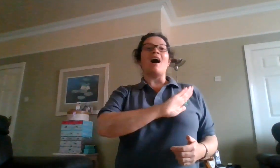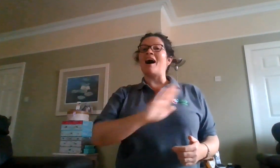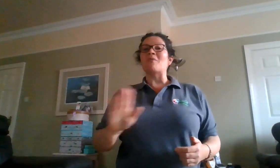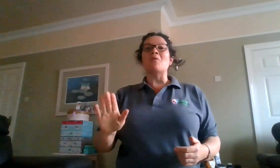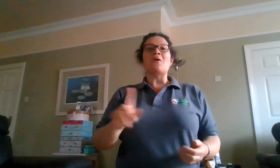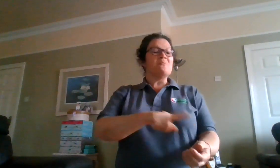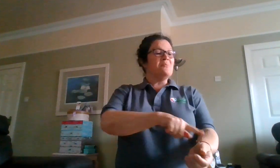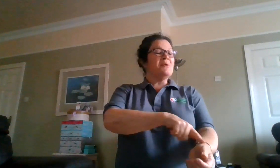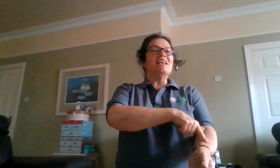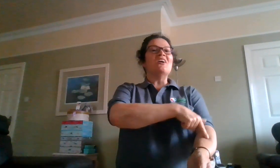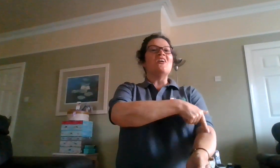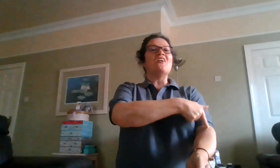I won't be long.